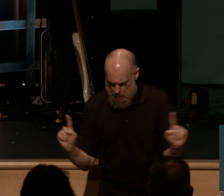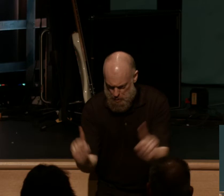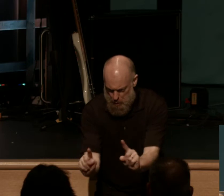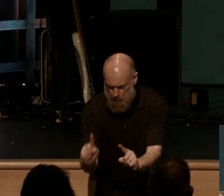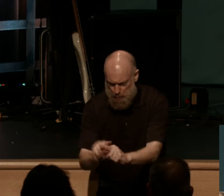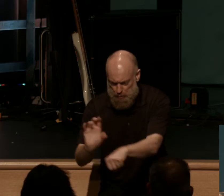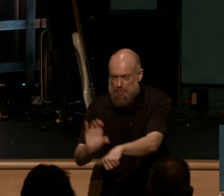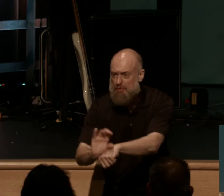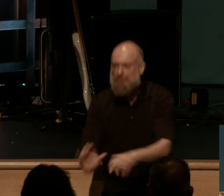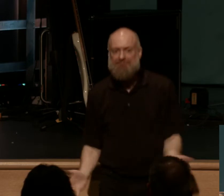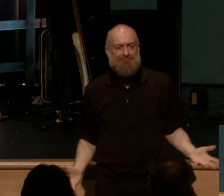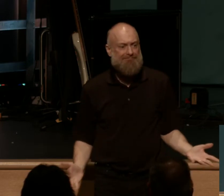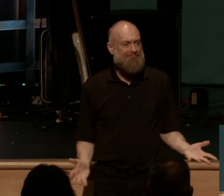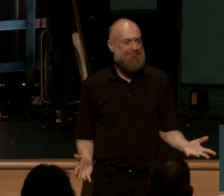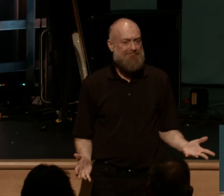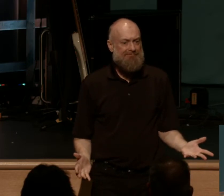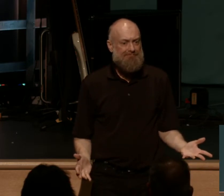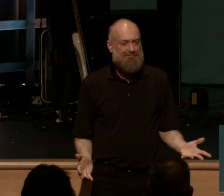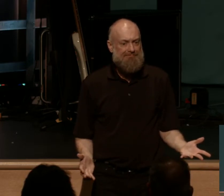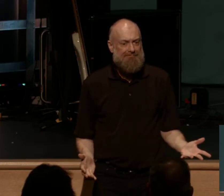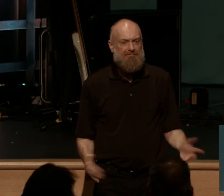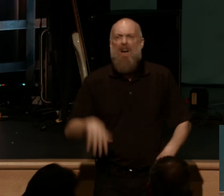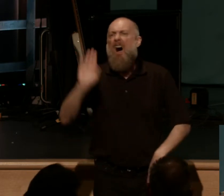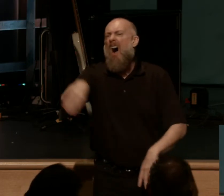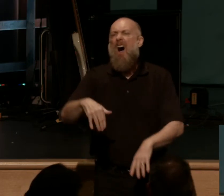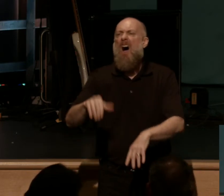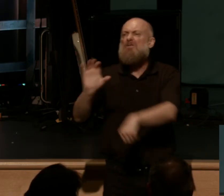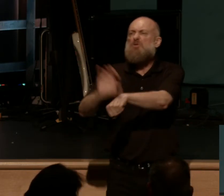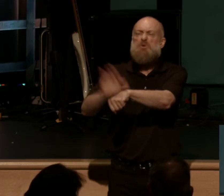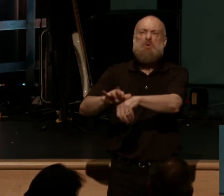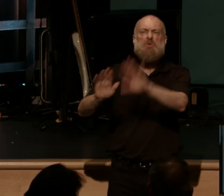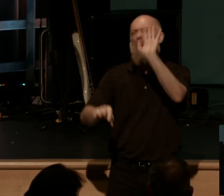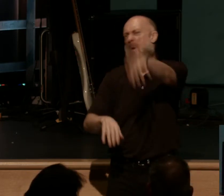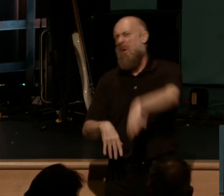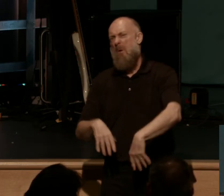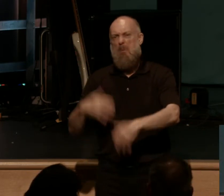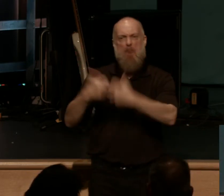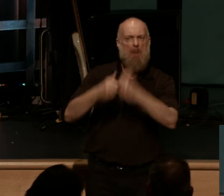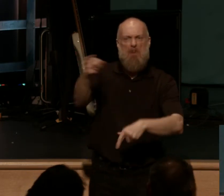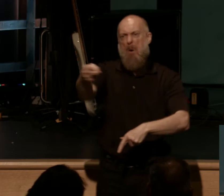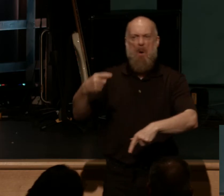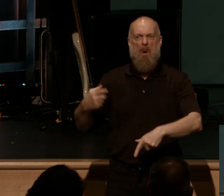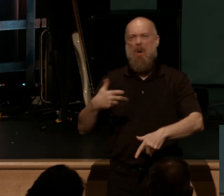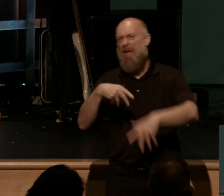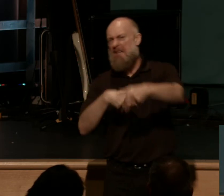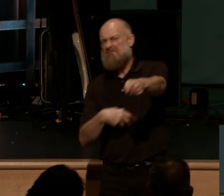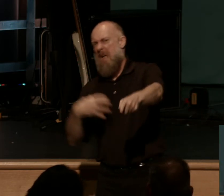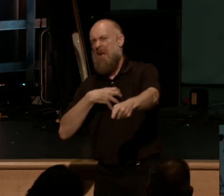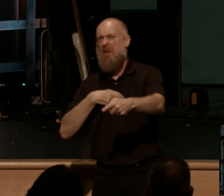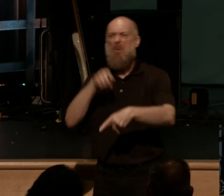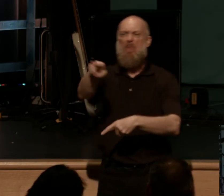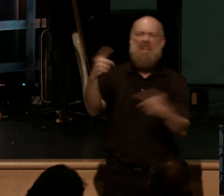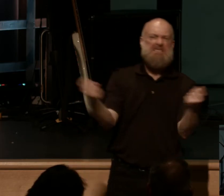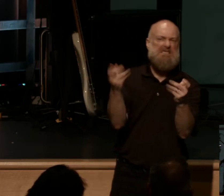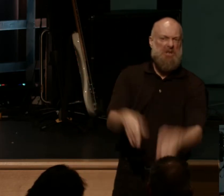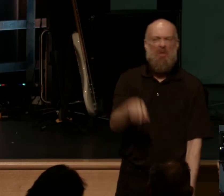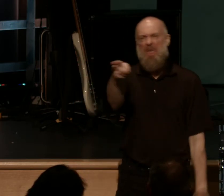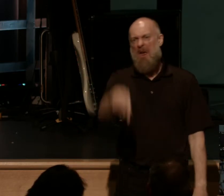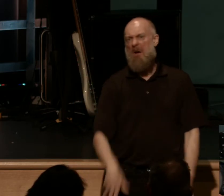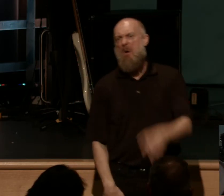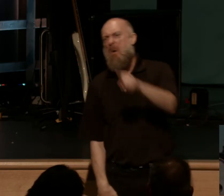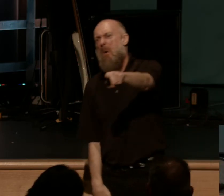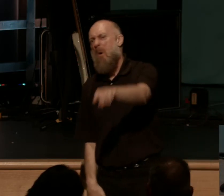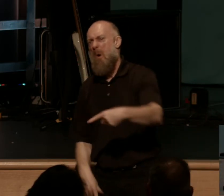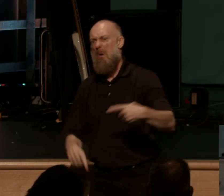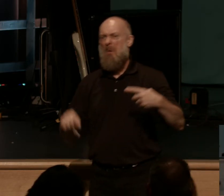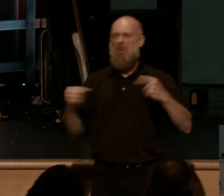some of you, and I've heard people say this over so many years, man, the church is messed up. Yes, it is, to the glory of God, okay? Well, the church is full of sinners. And